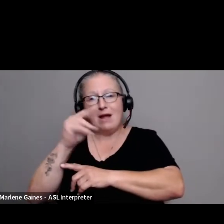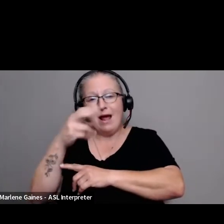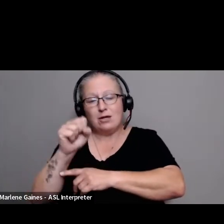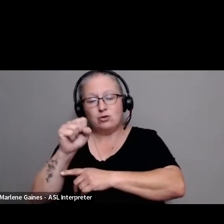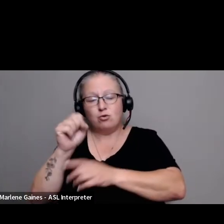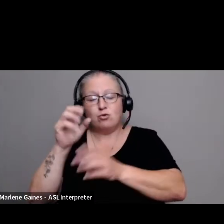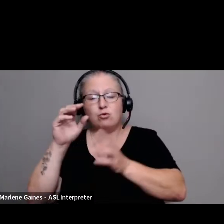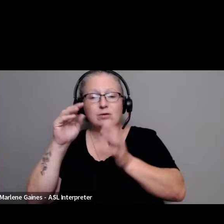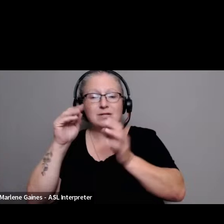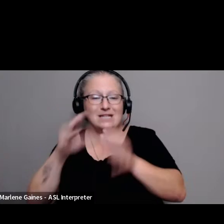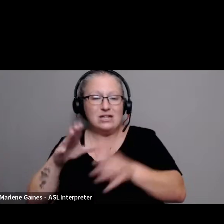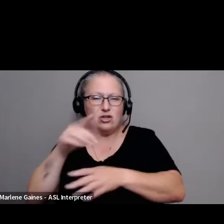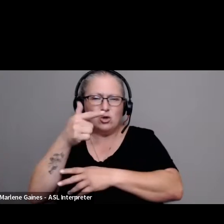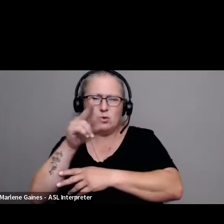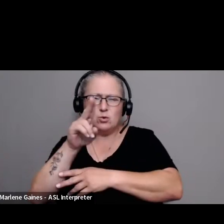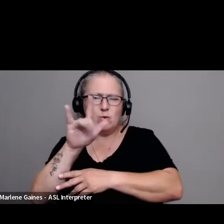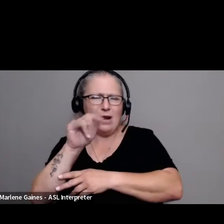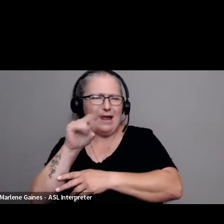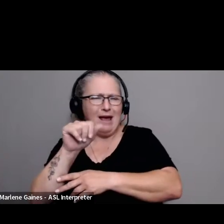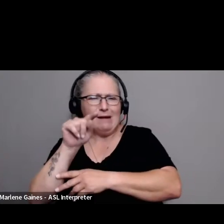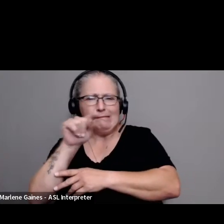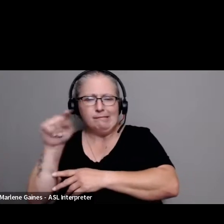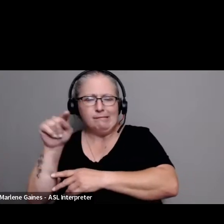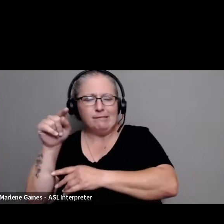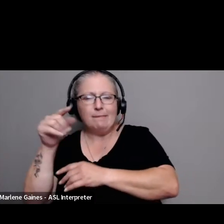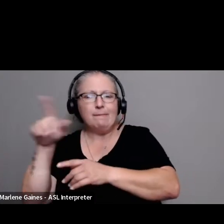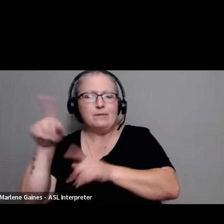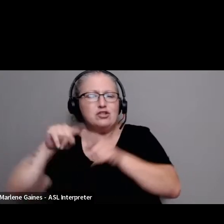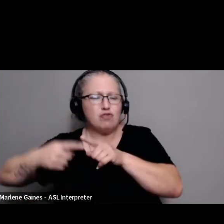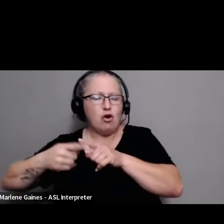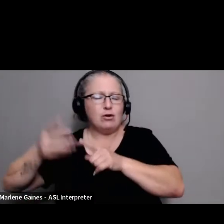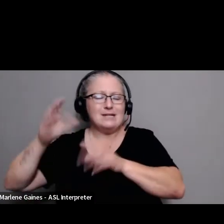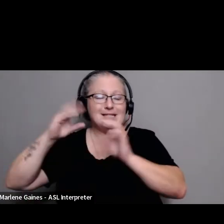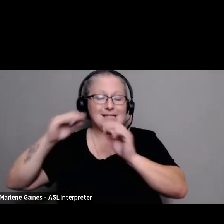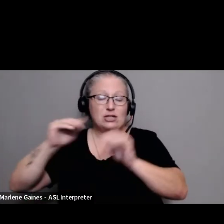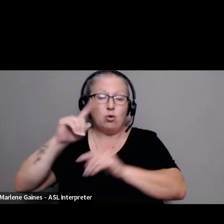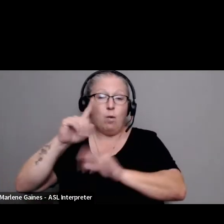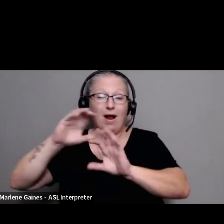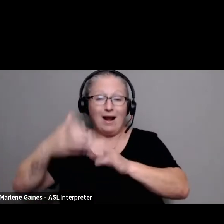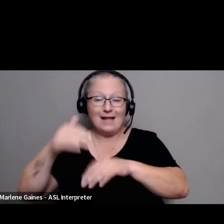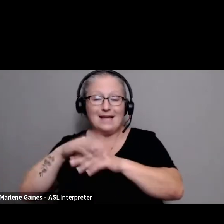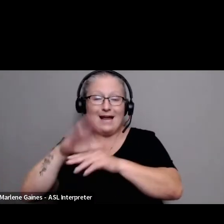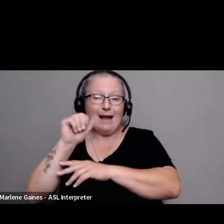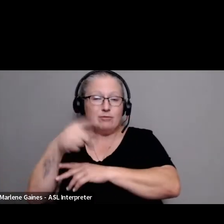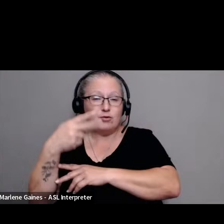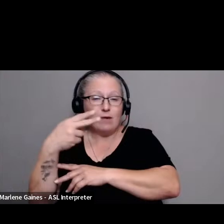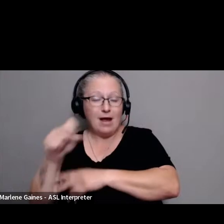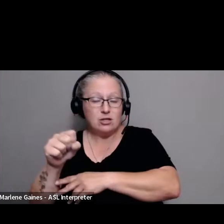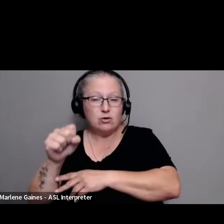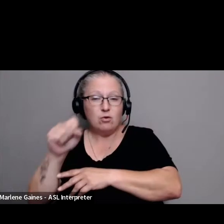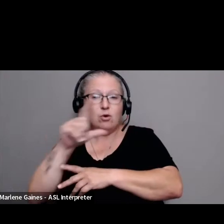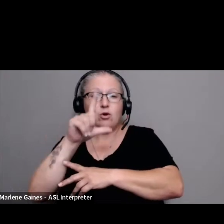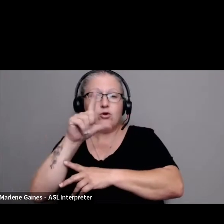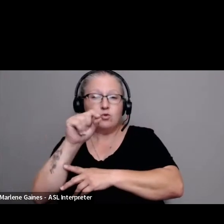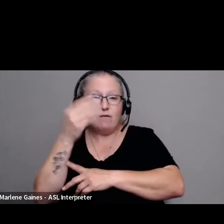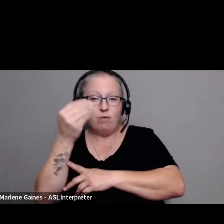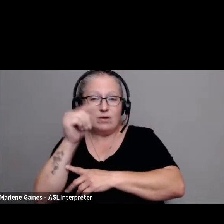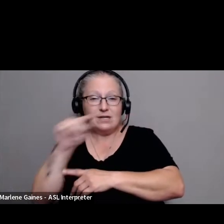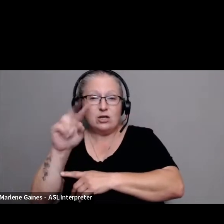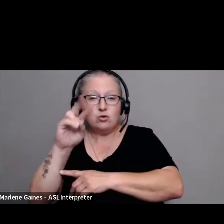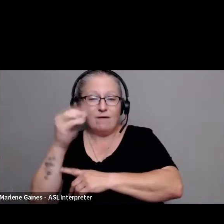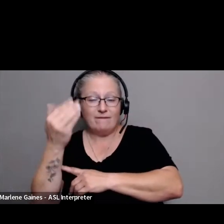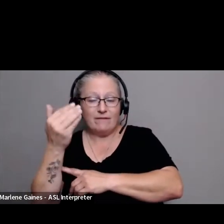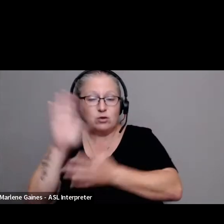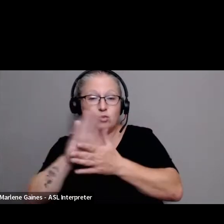Giuliana Piccinini. She started out in the district teaching one class at Cappuccino High School in the 2014-15 school